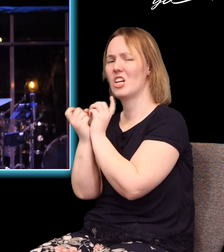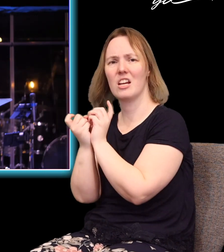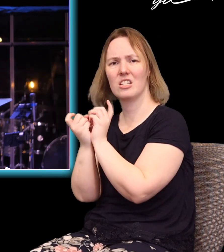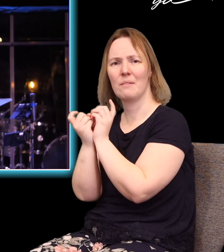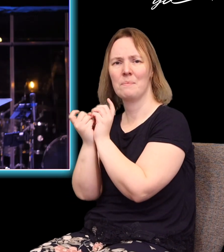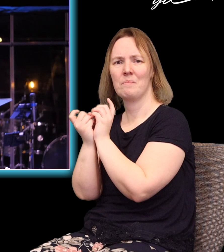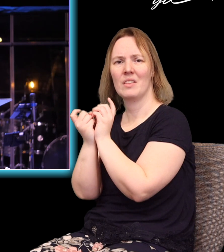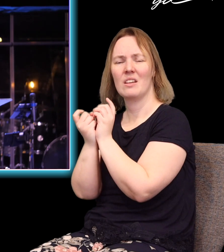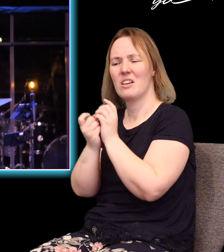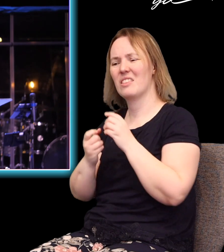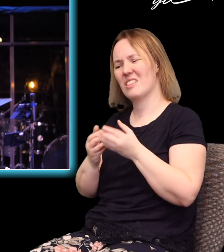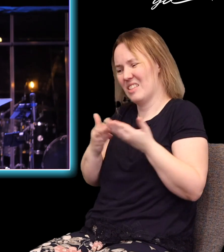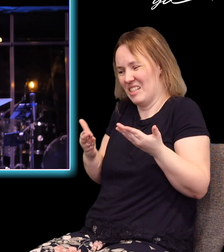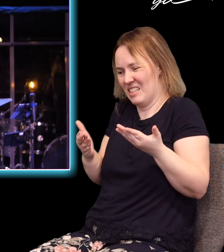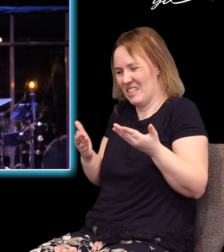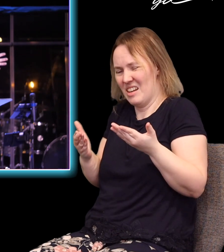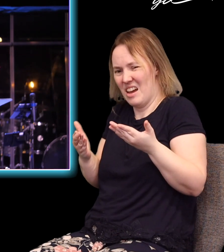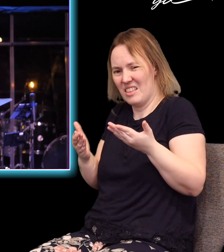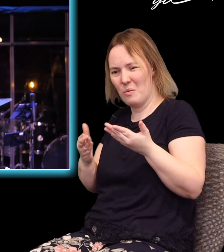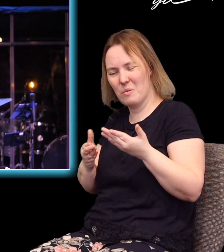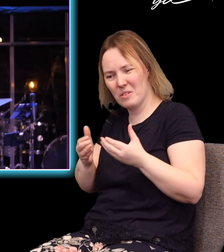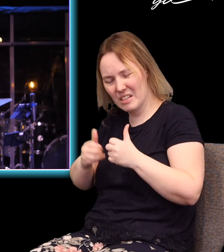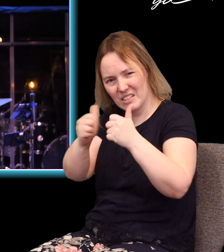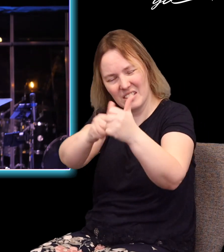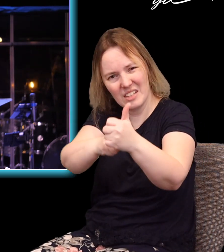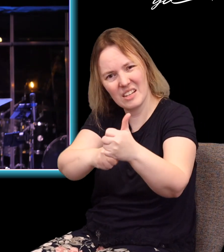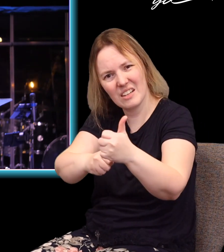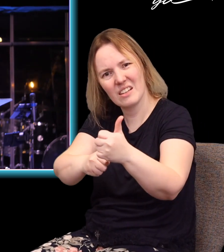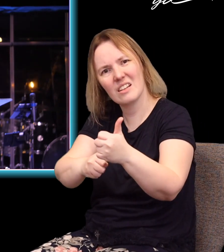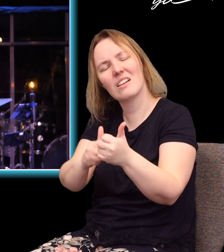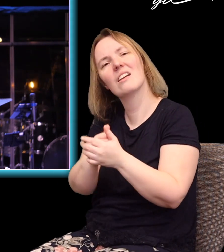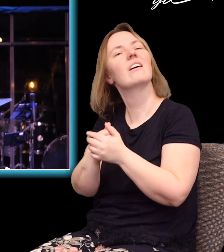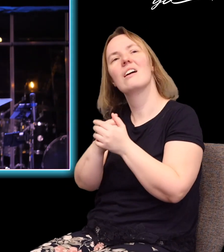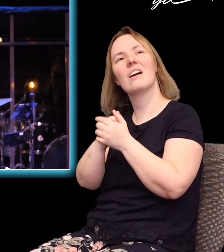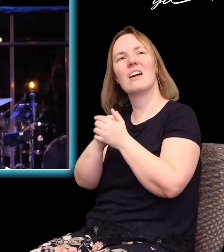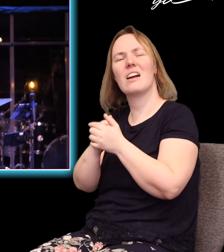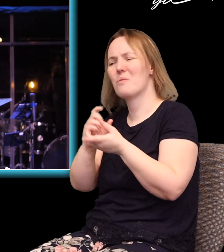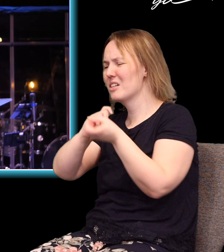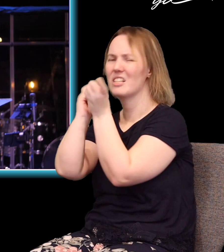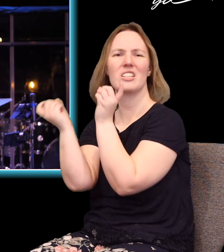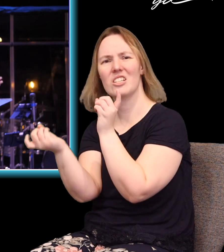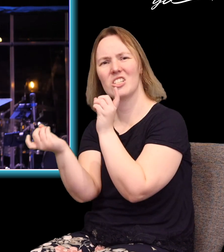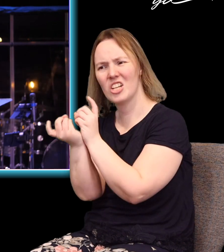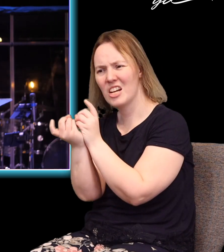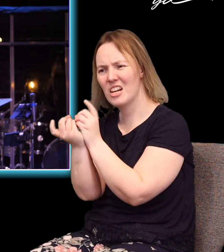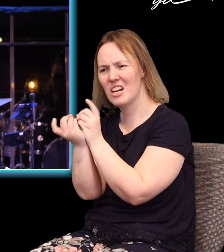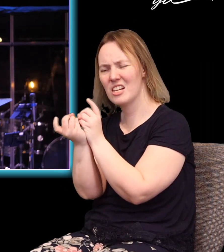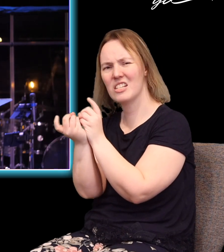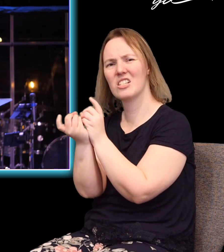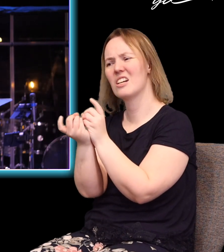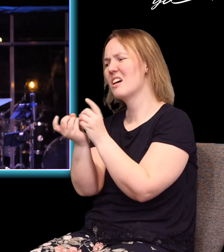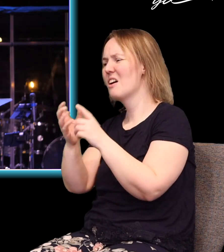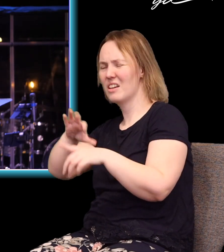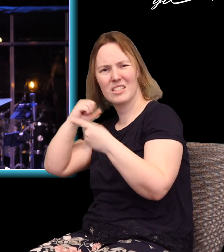would revolutionize the things we wake up in the morning that we would go after. It would revolutionize what we believe God could do through us, transformation he can bring to